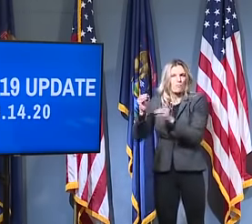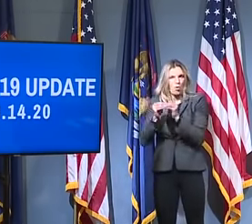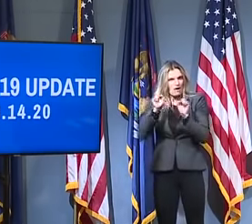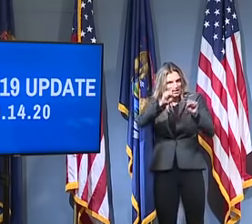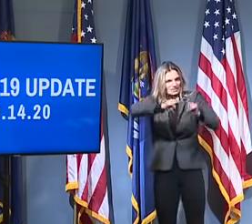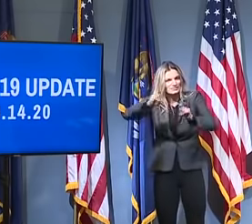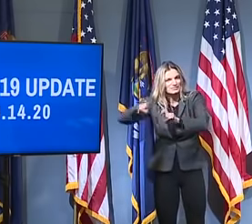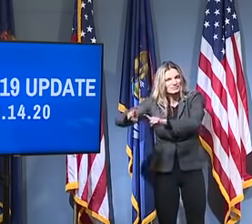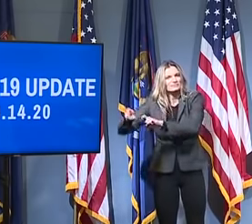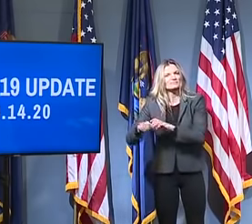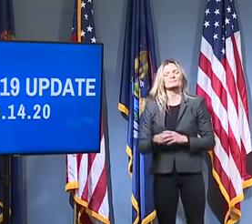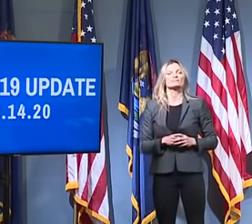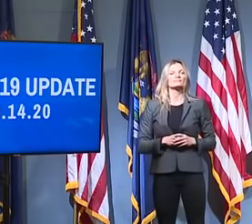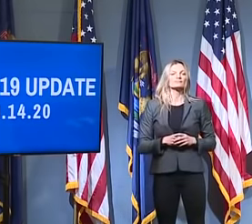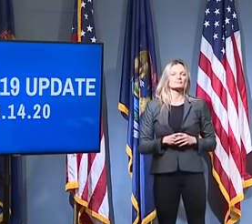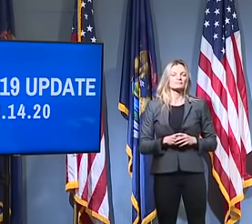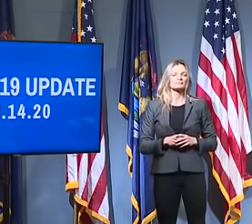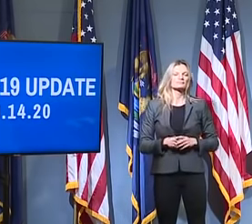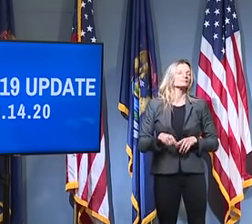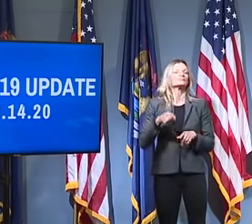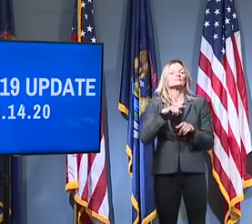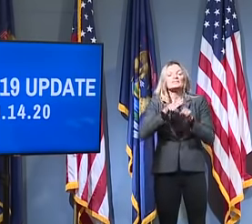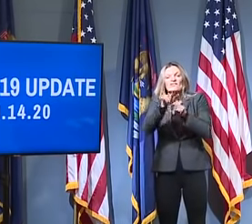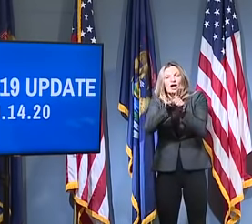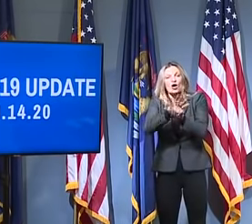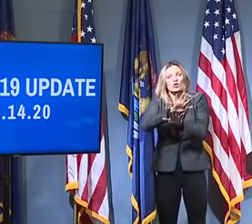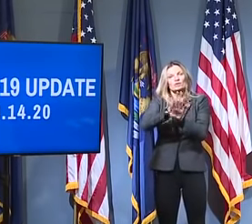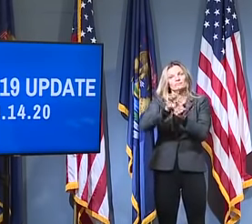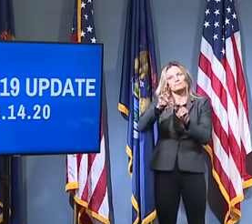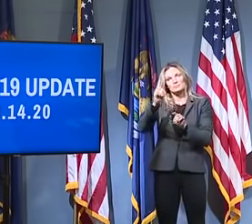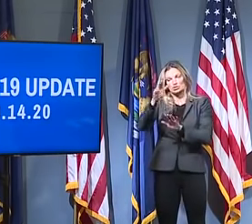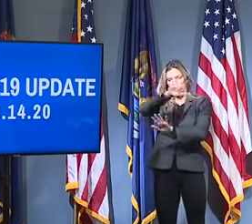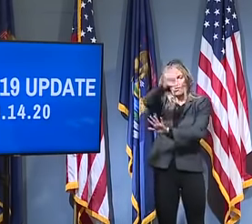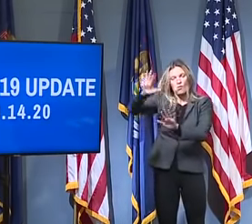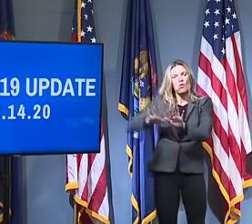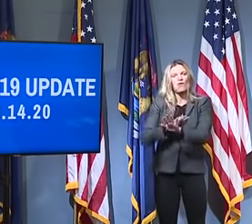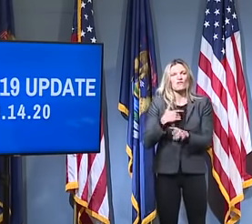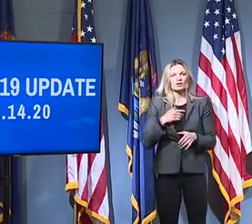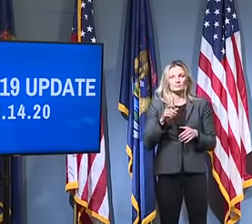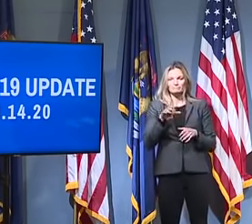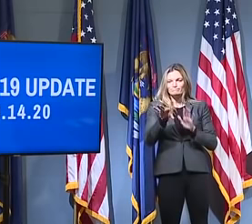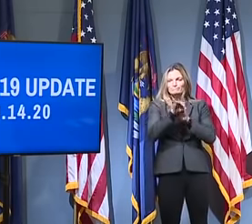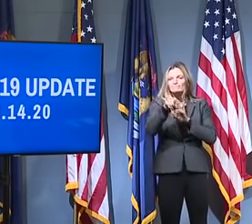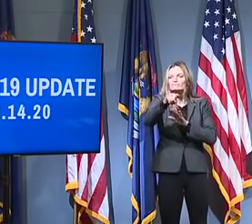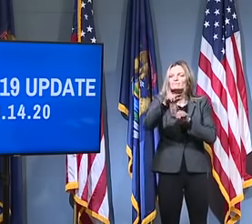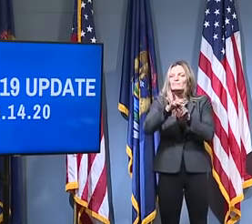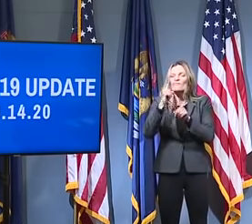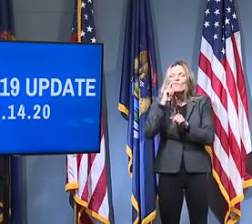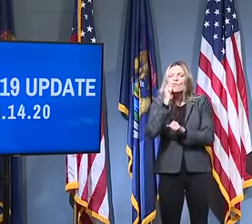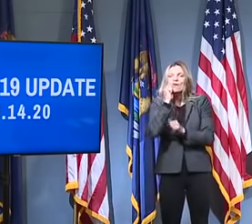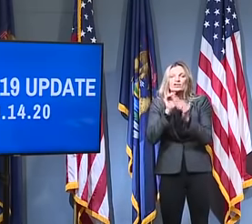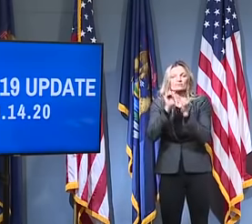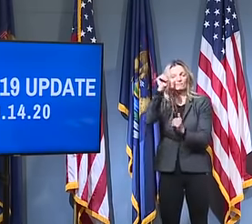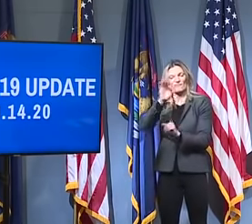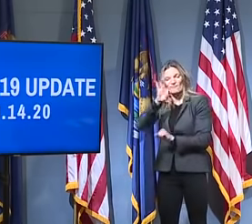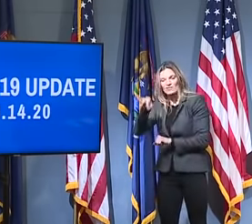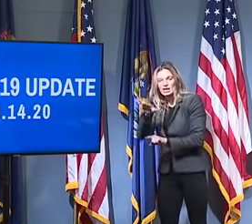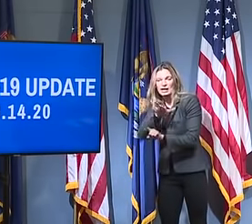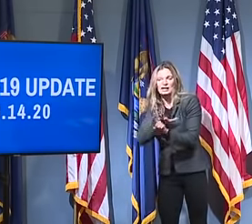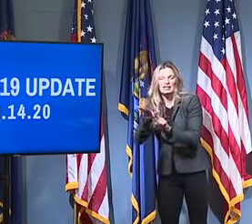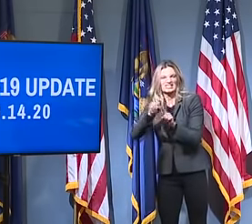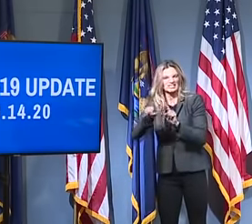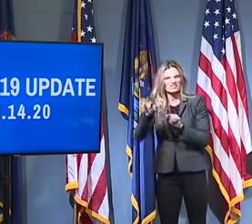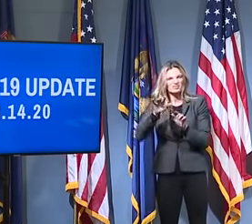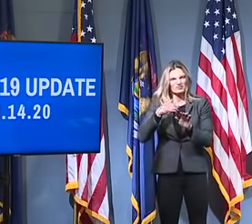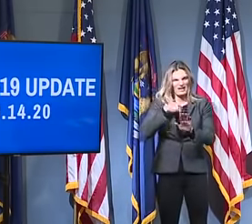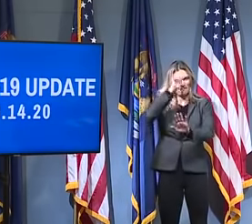create their own racial disparities task force to address specific challenges in their communities, and are proud of operations like the ones in Flint and in Calhoun County